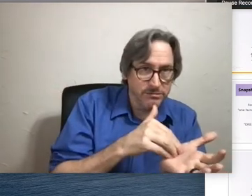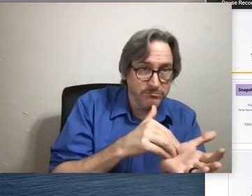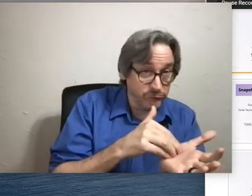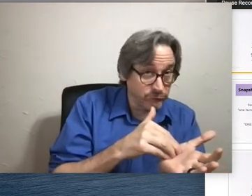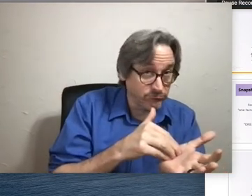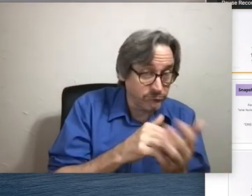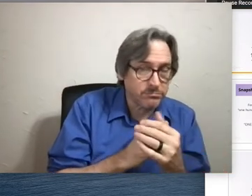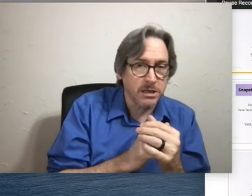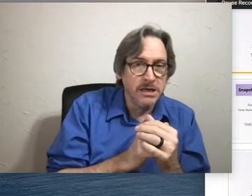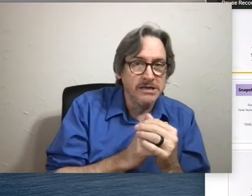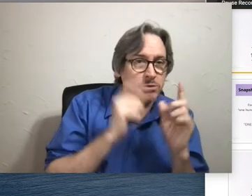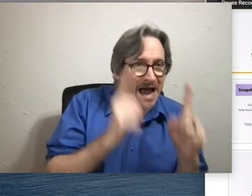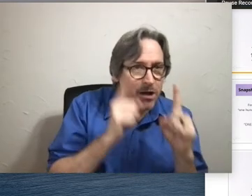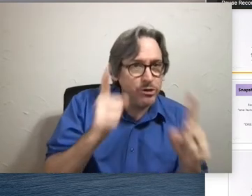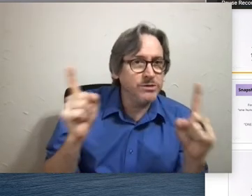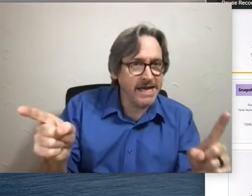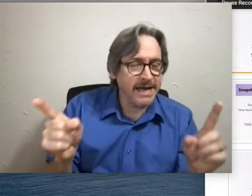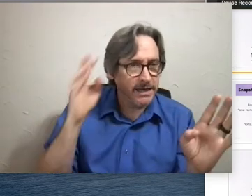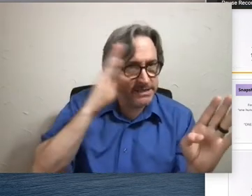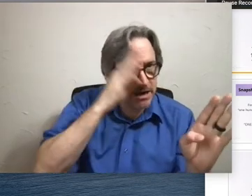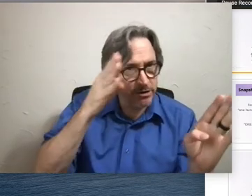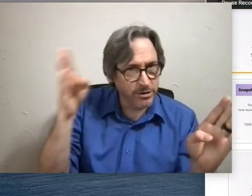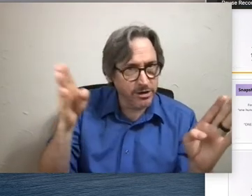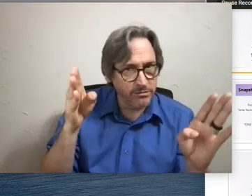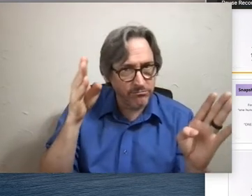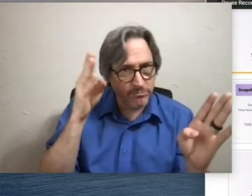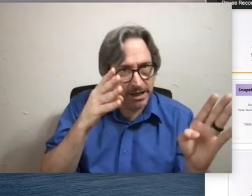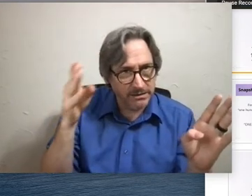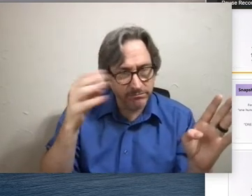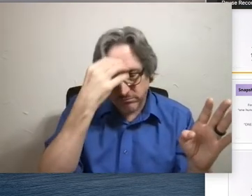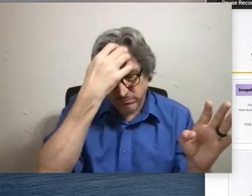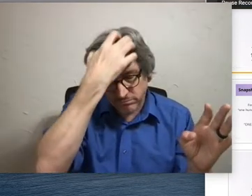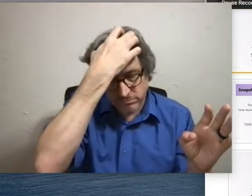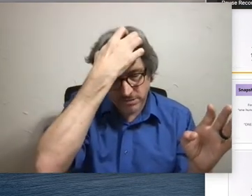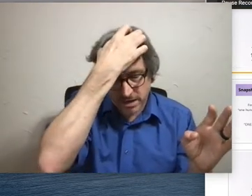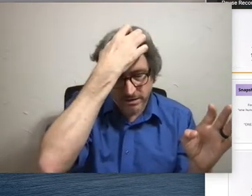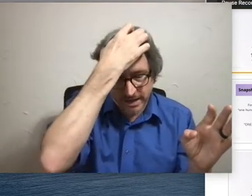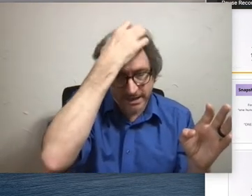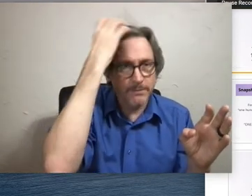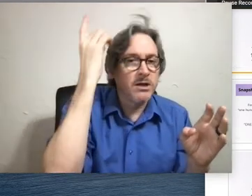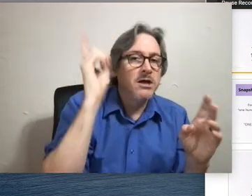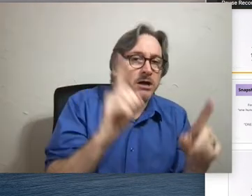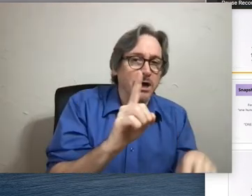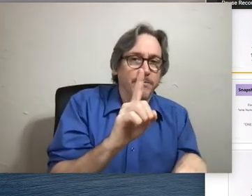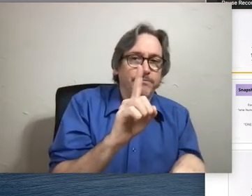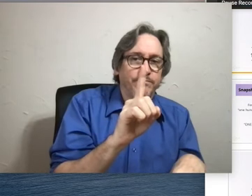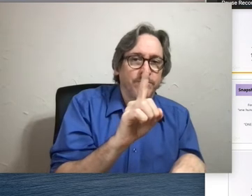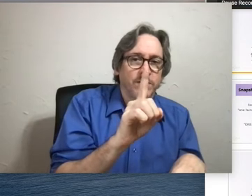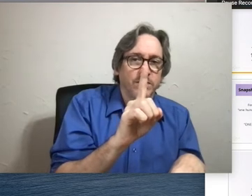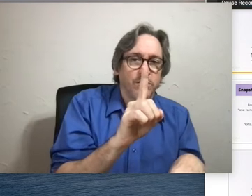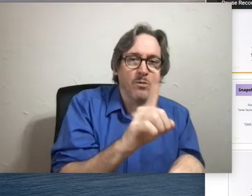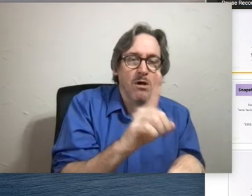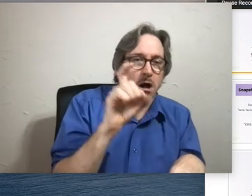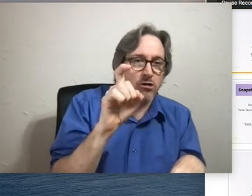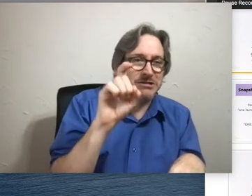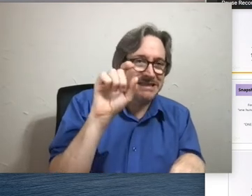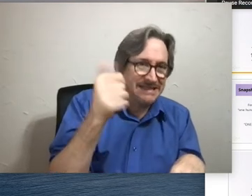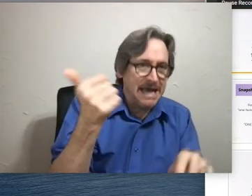1,110,000. So how you say it is how you're going to line it up.